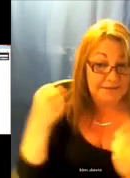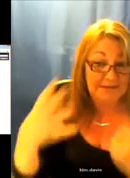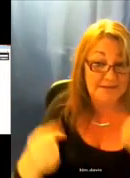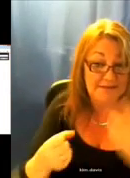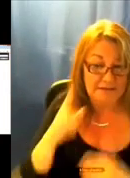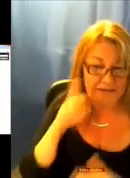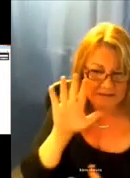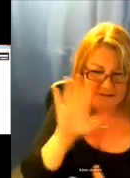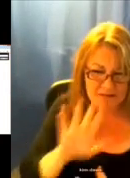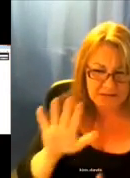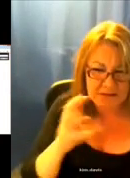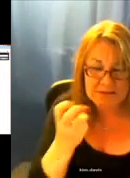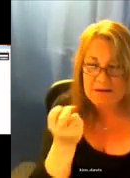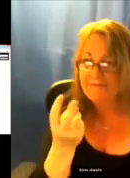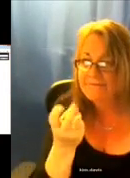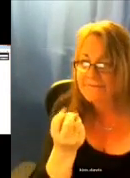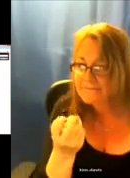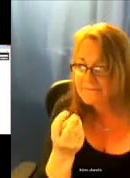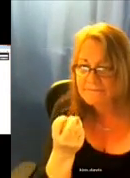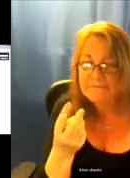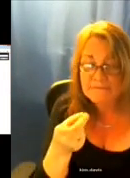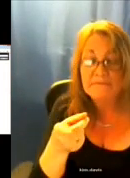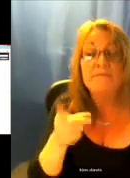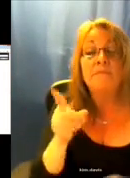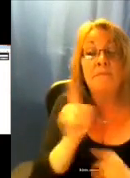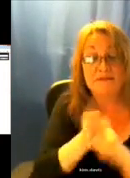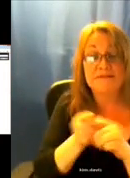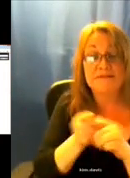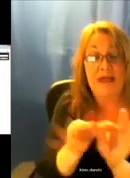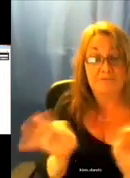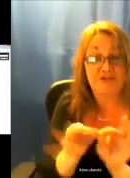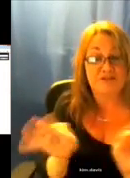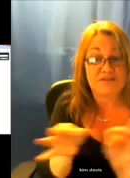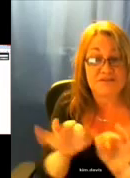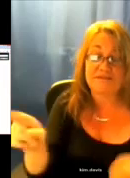will be in ASL for this webinar.